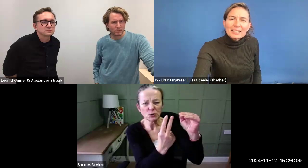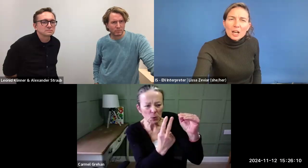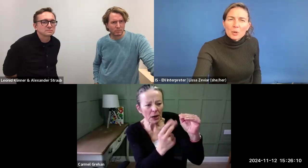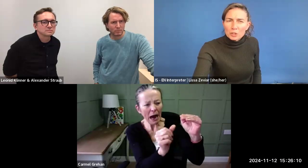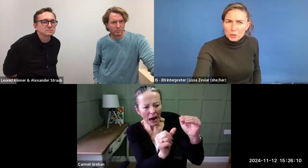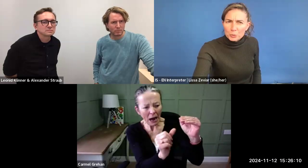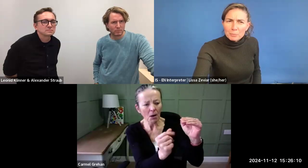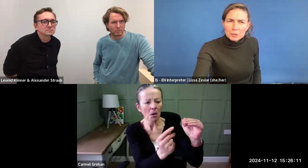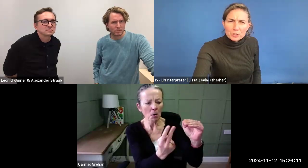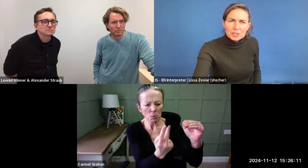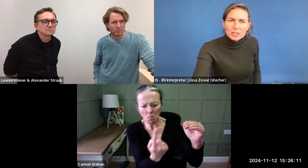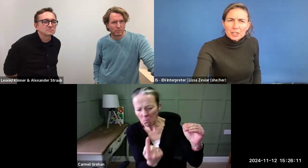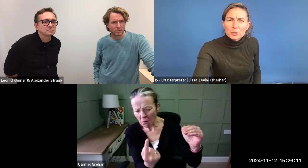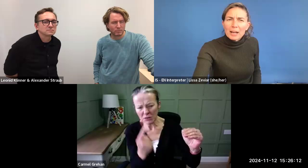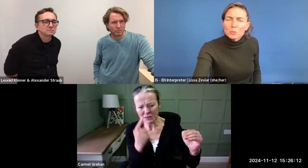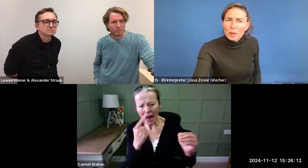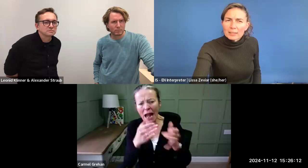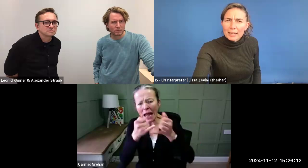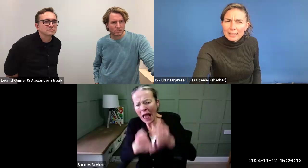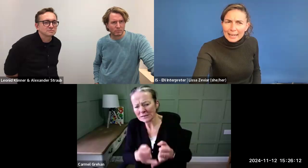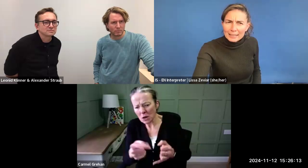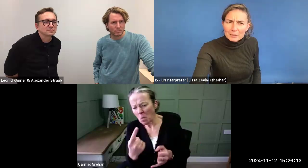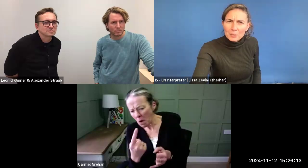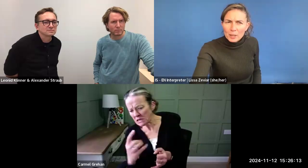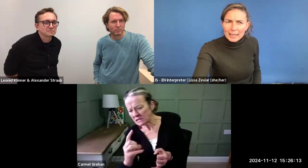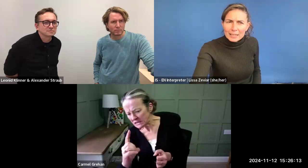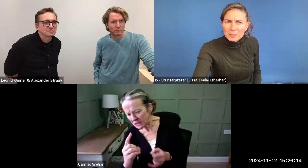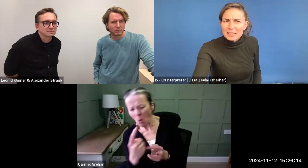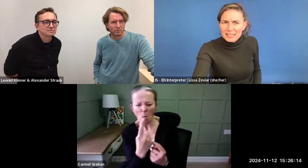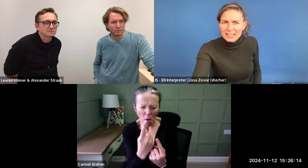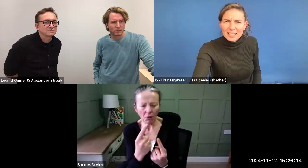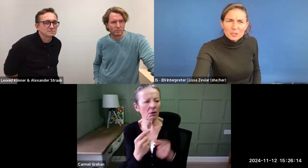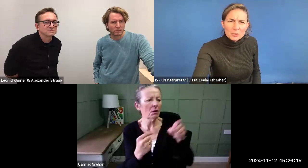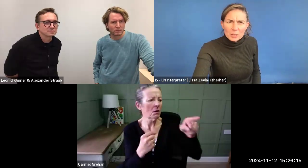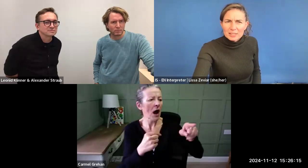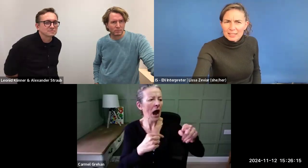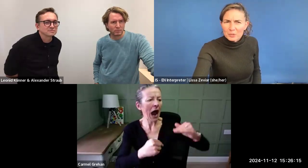And you had one or two numbers, and then you had one A, B,